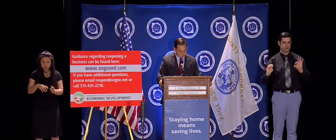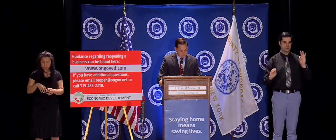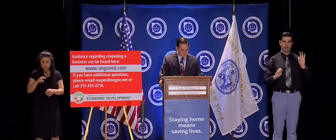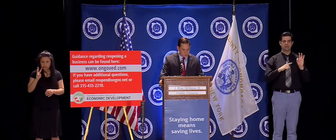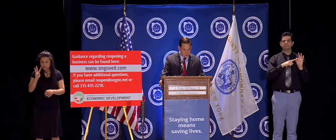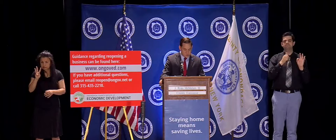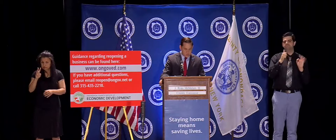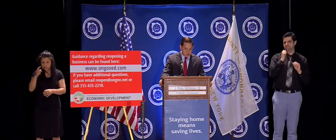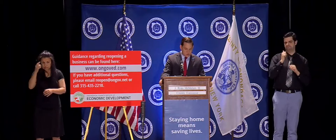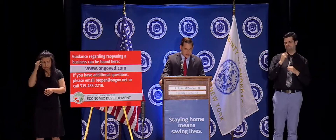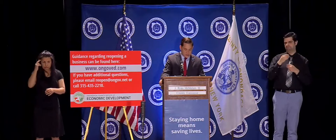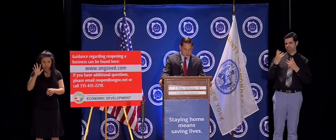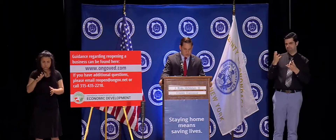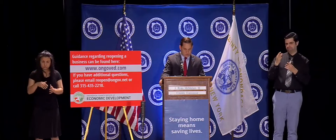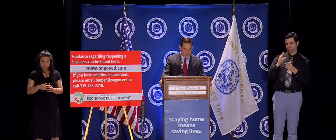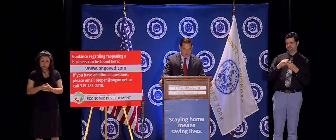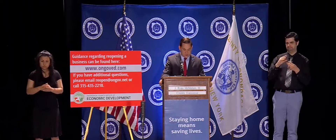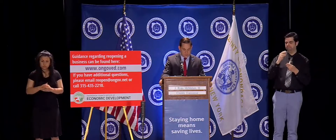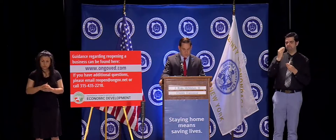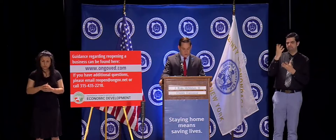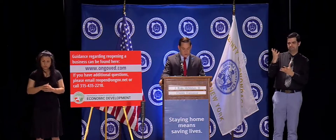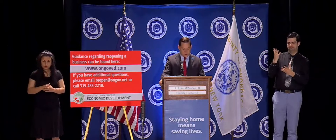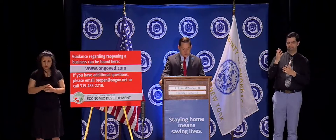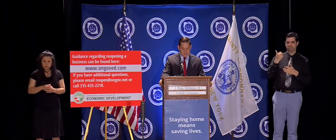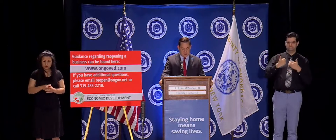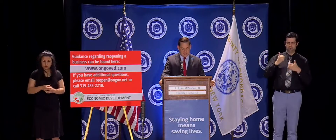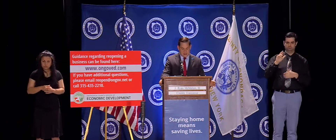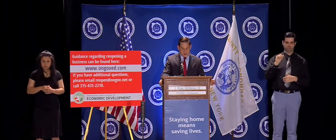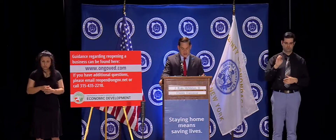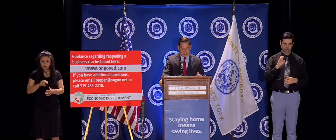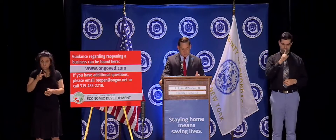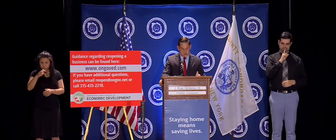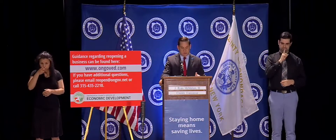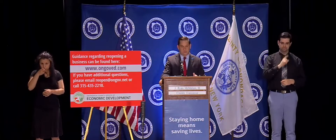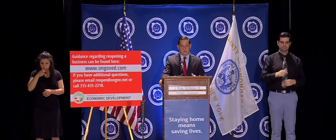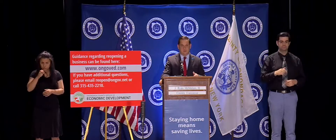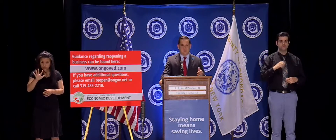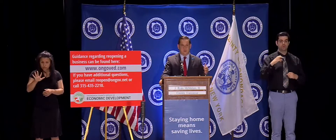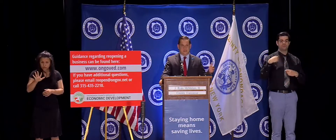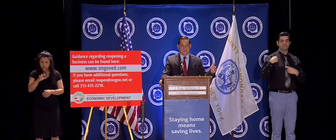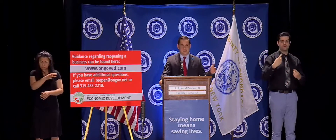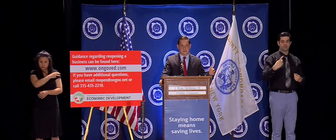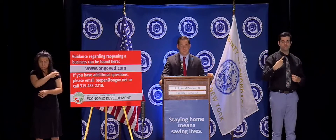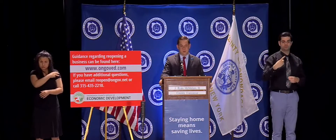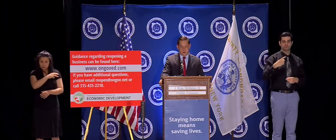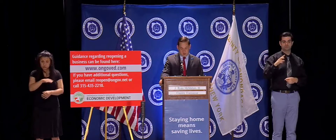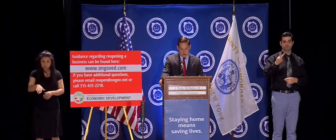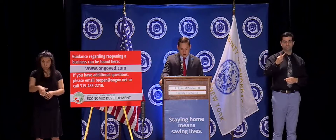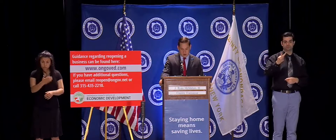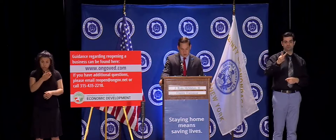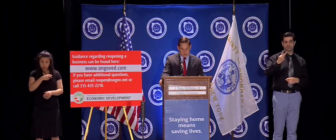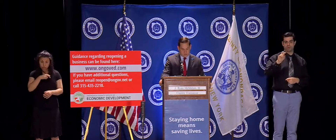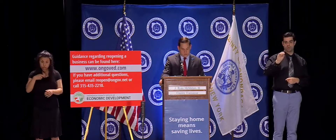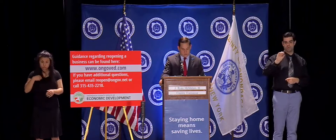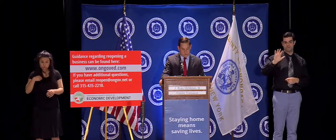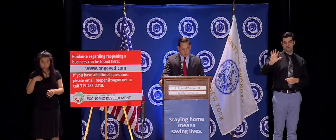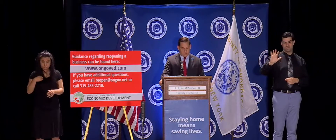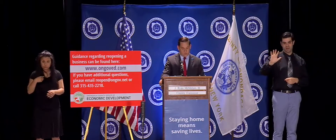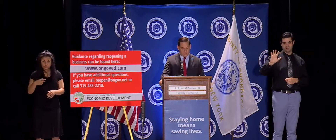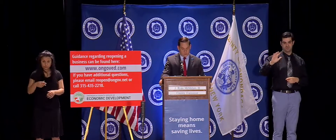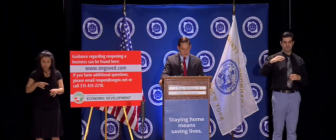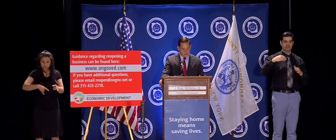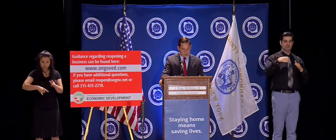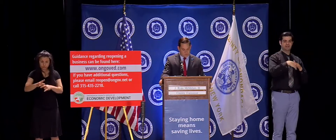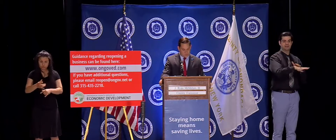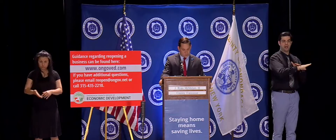us. To date, 205 people have been in the hospital and have been released. That included 4